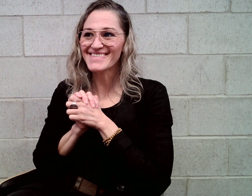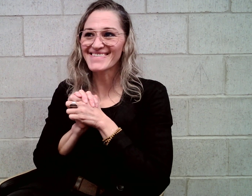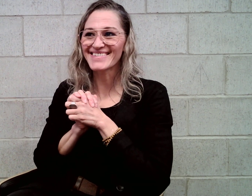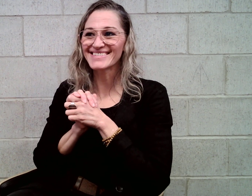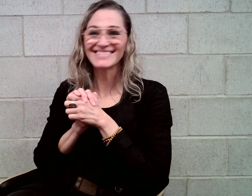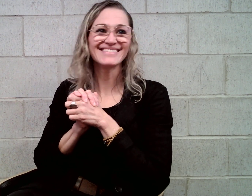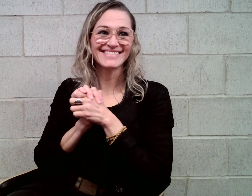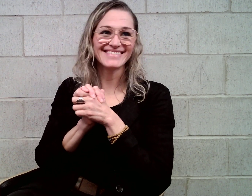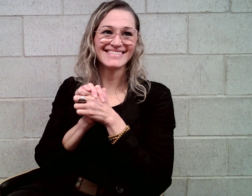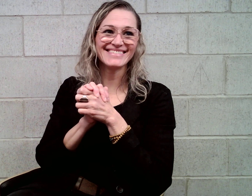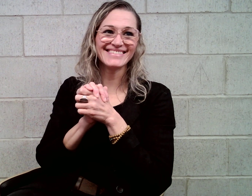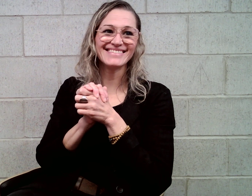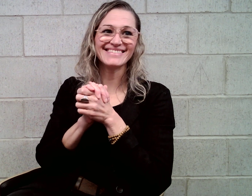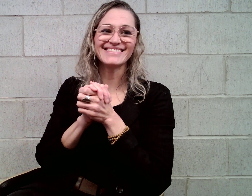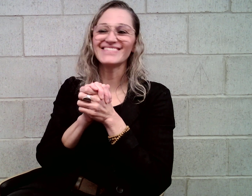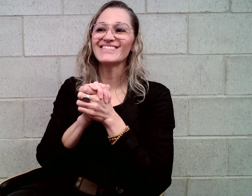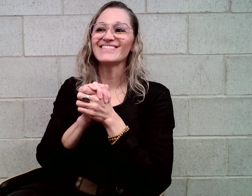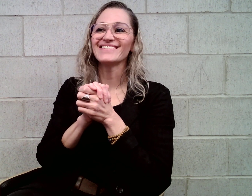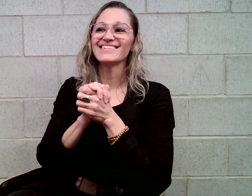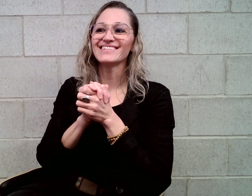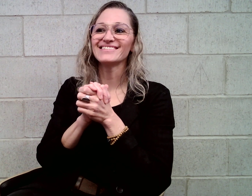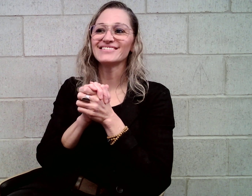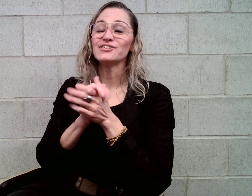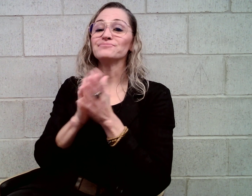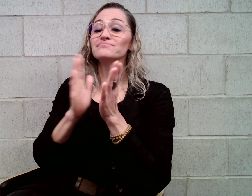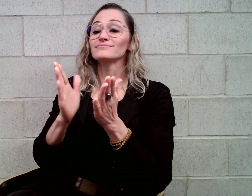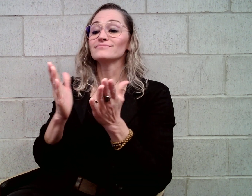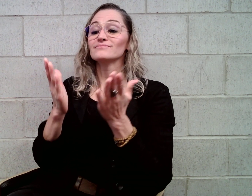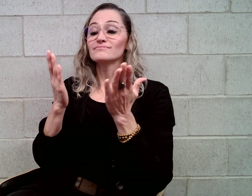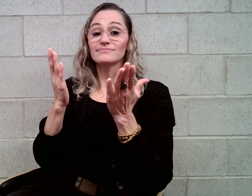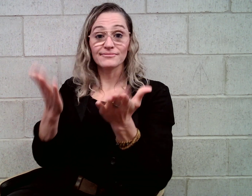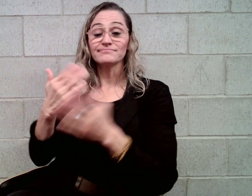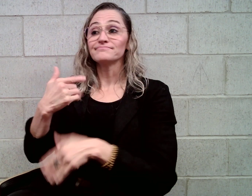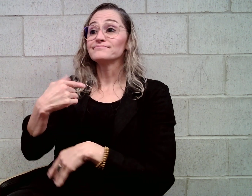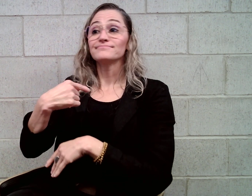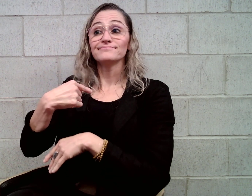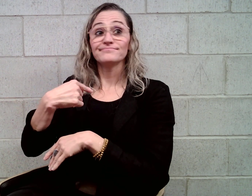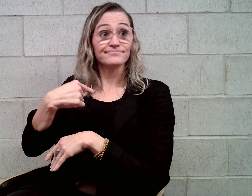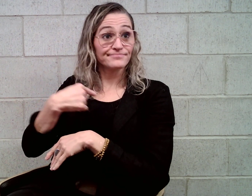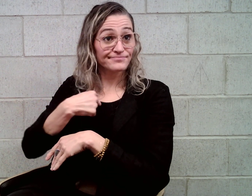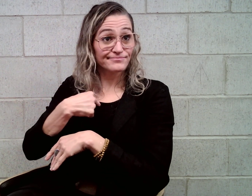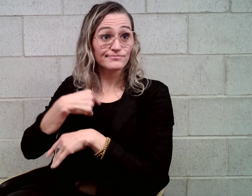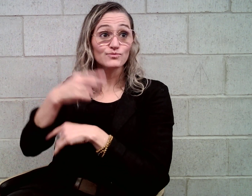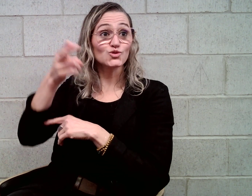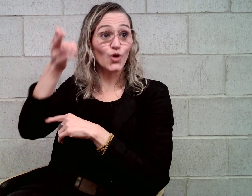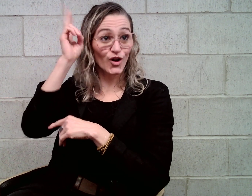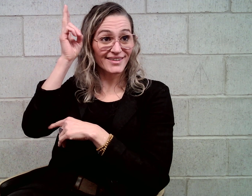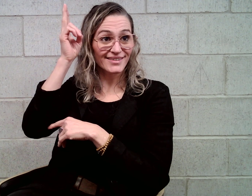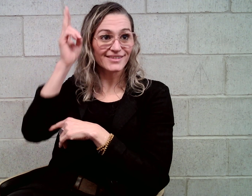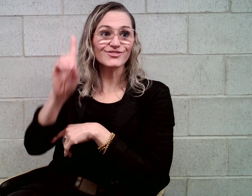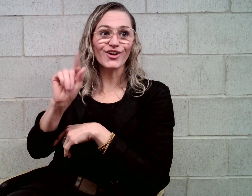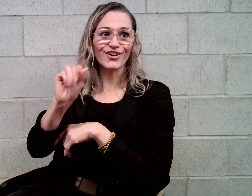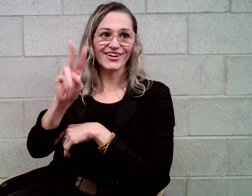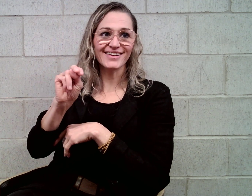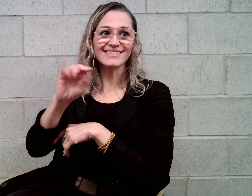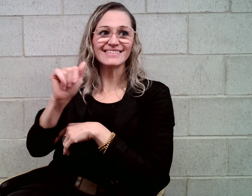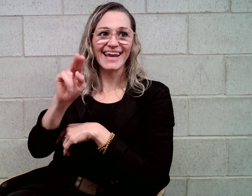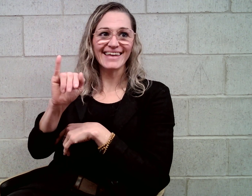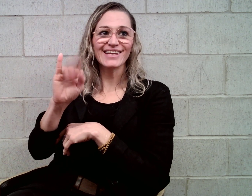perspective, and sometimes it's good to have the long-term sustained. So thank you for this opportunity. It's been a joy. So, introducing myself.